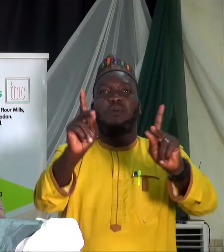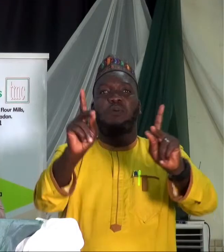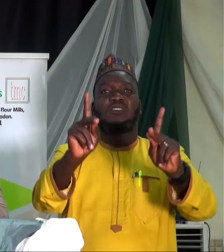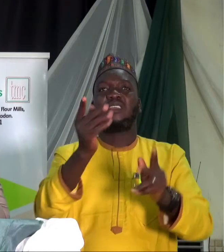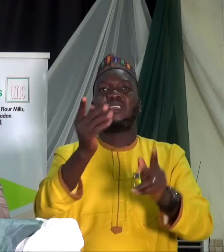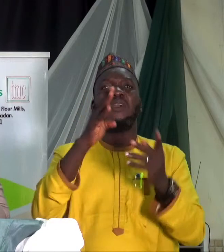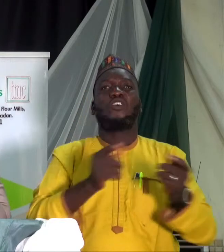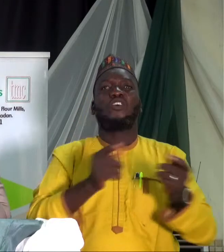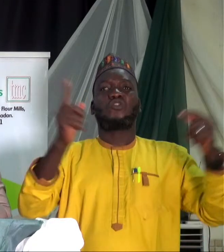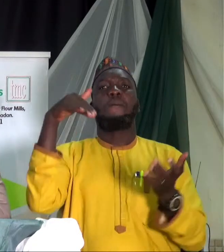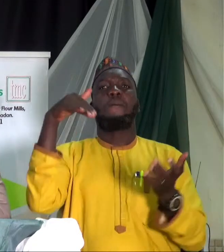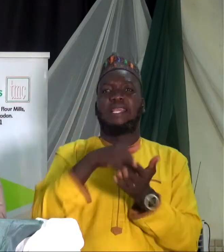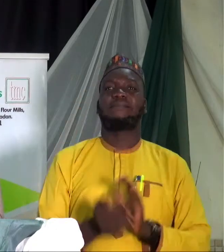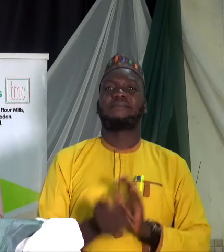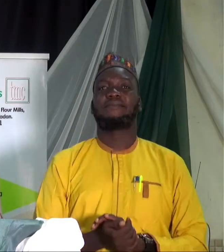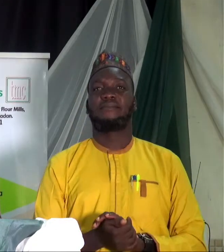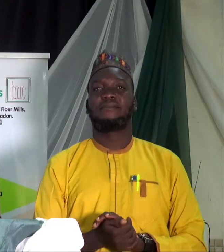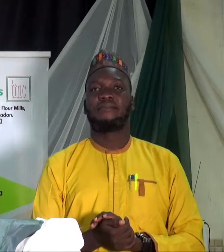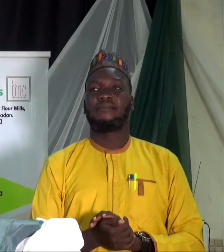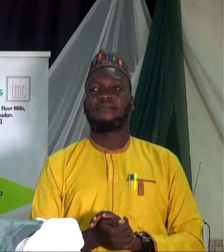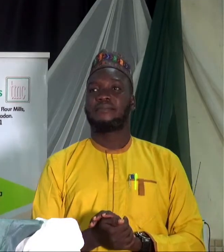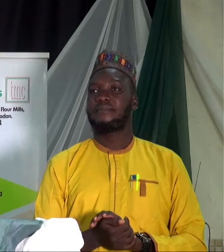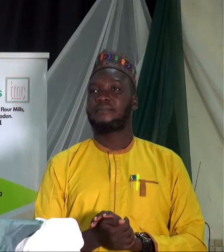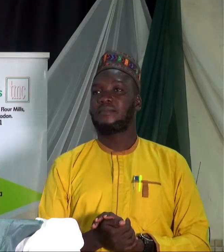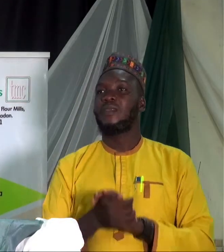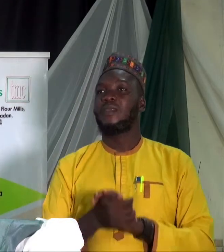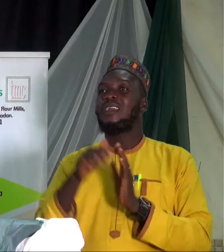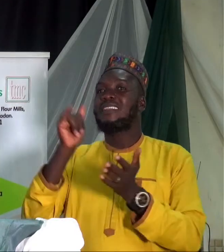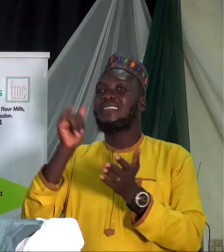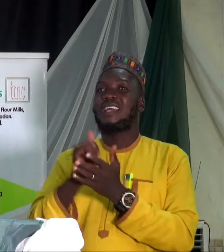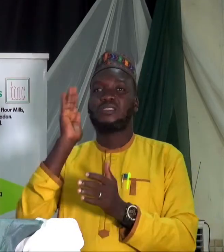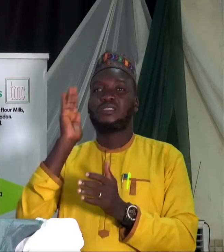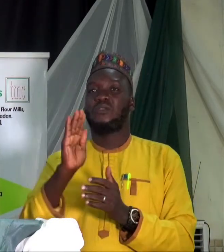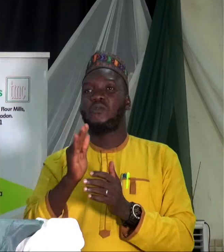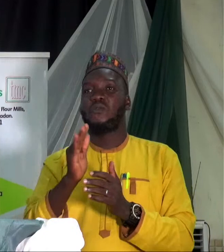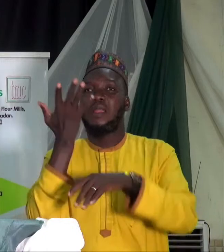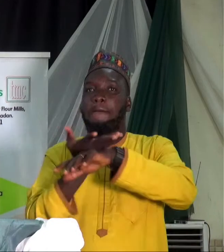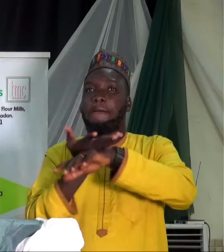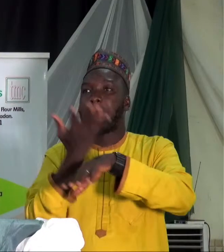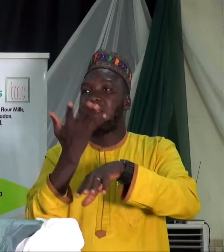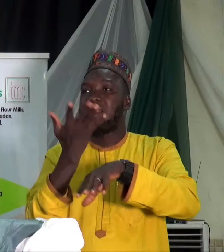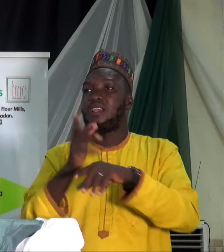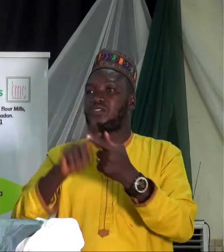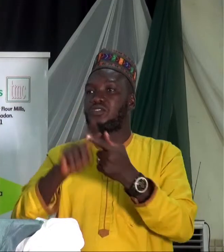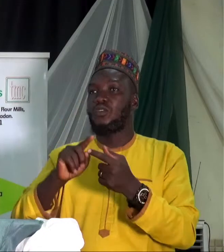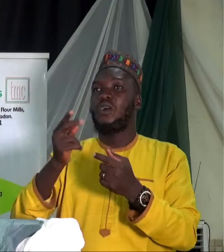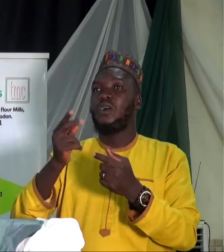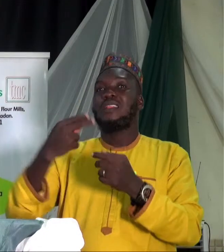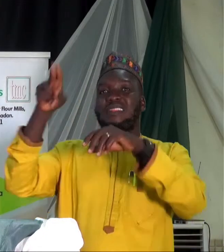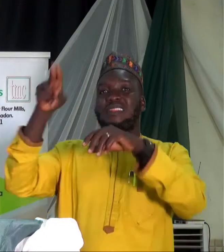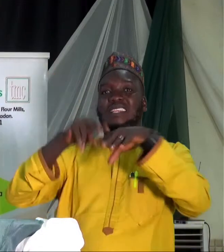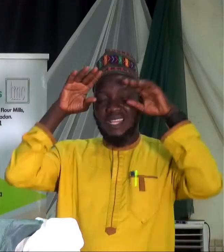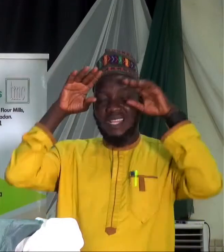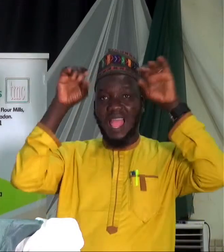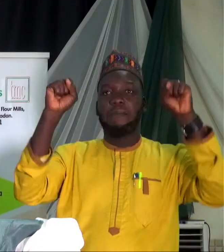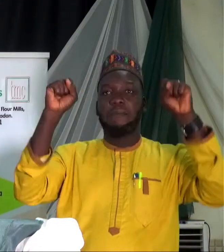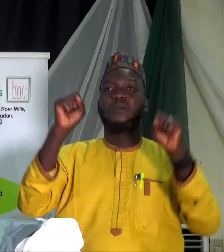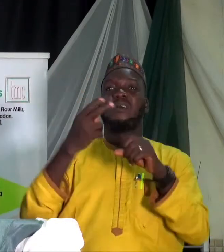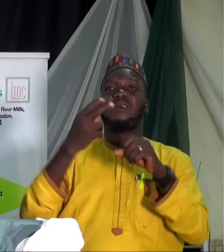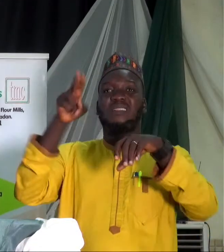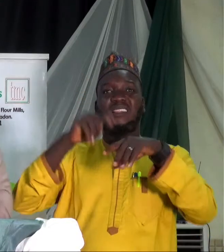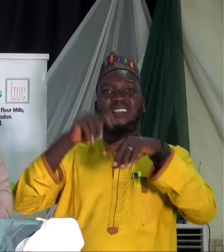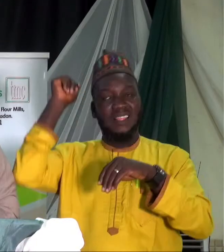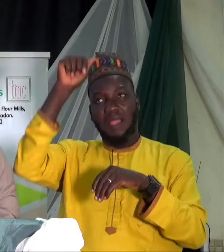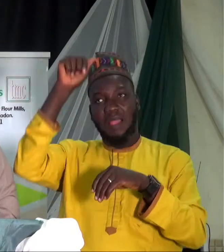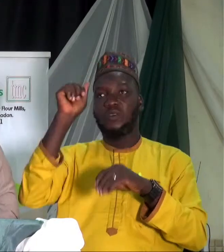ma that to make me pledge pelu national amel at our pe egba mi